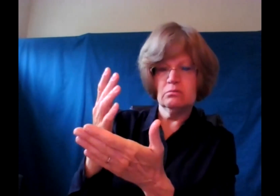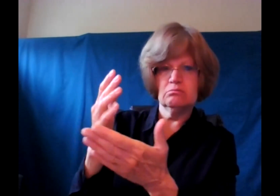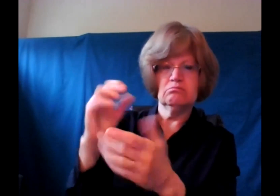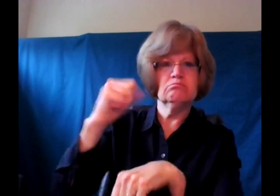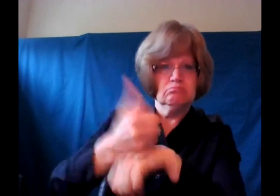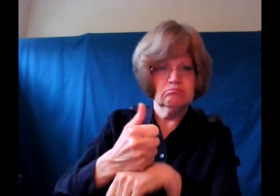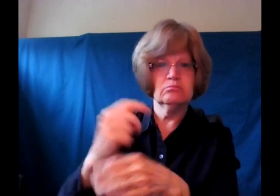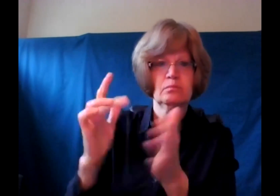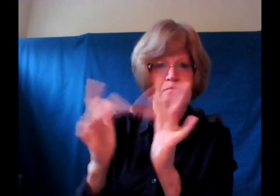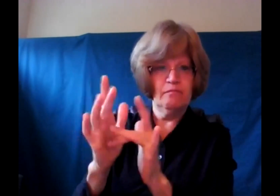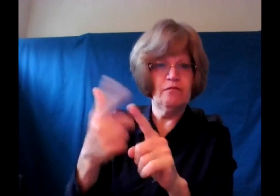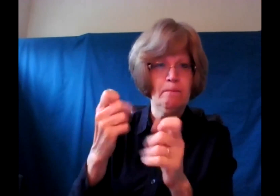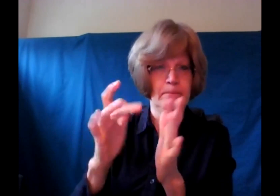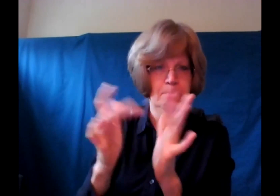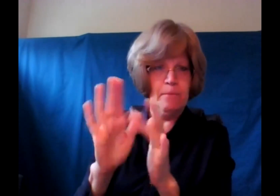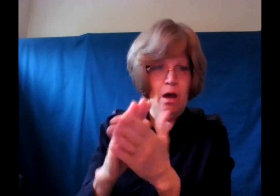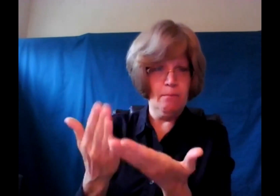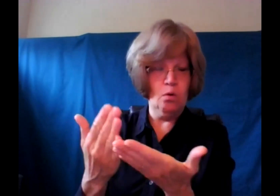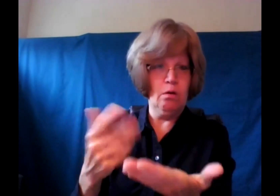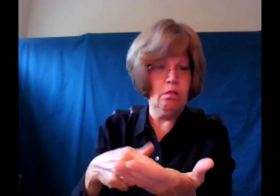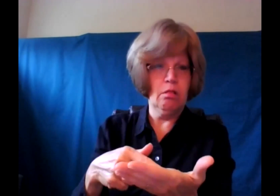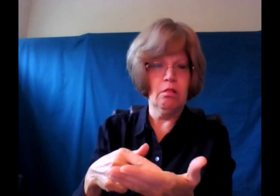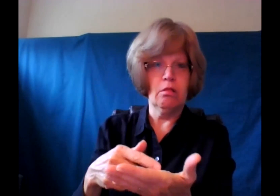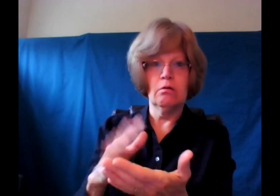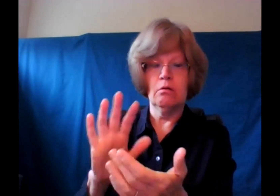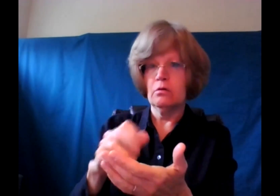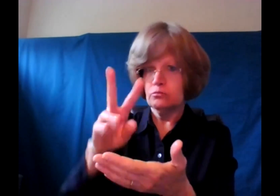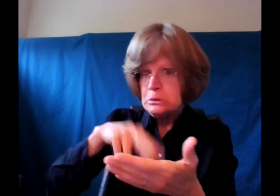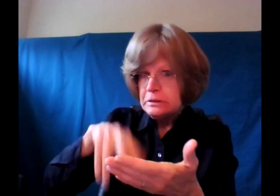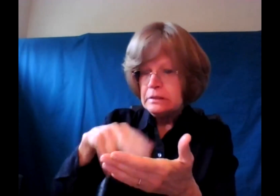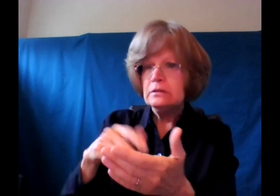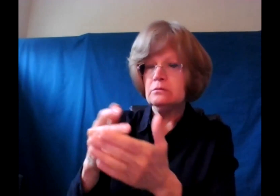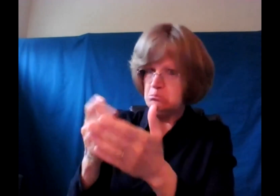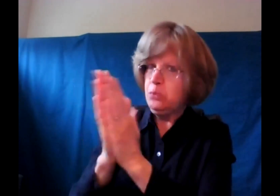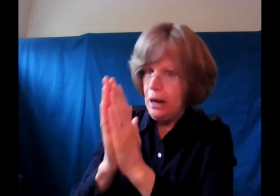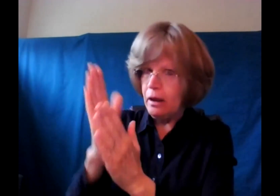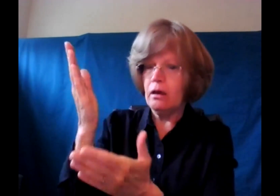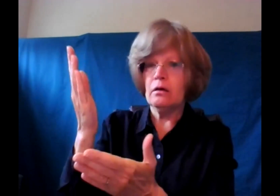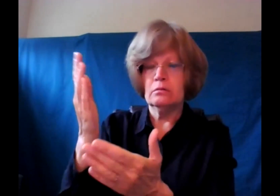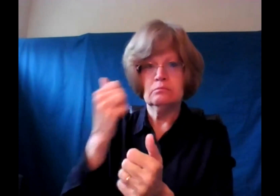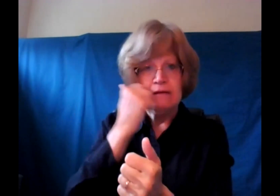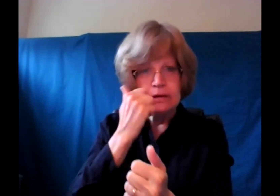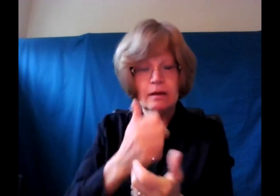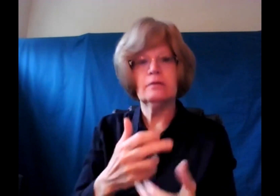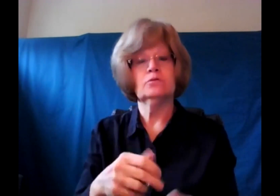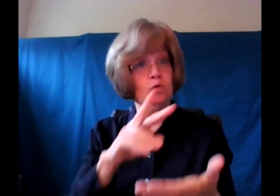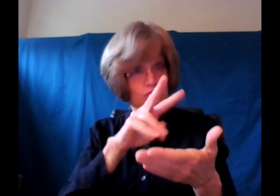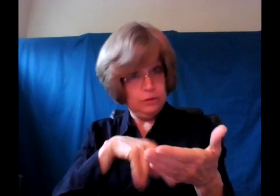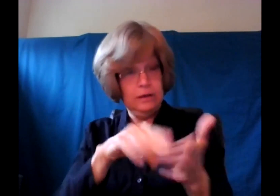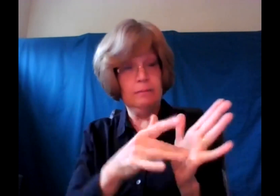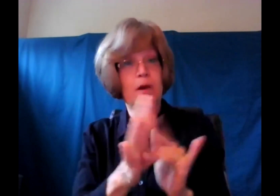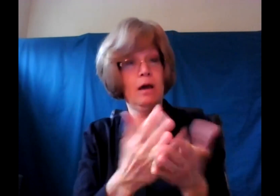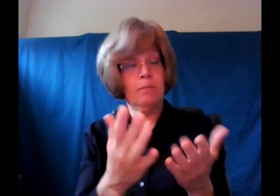scripture that comes from the Bible. That's right. So reading the Bible, being